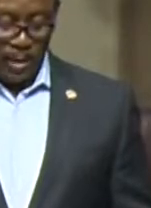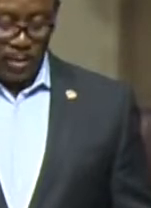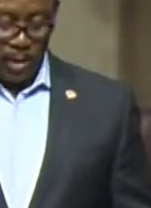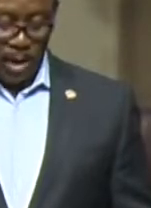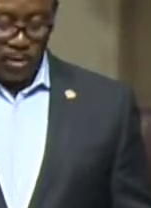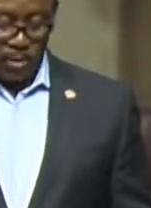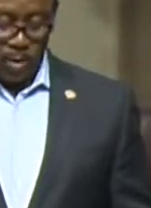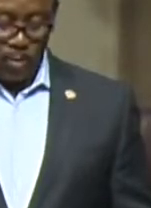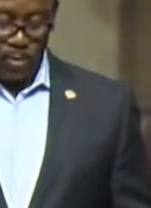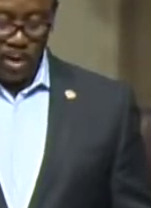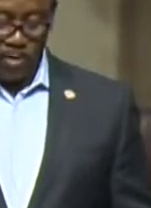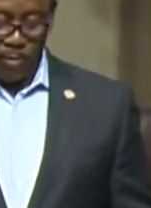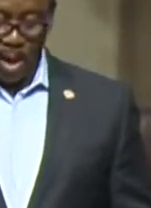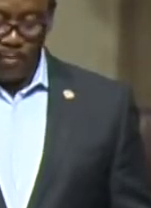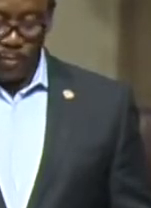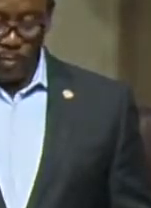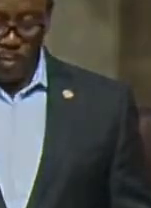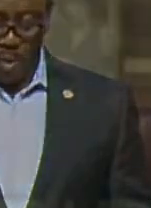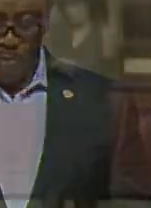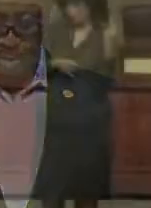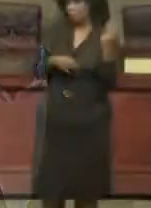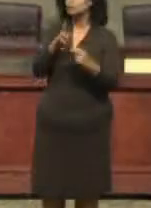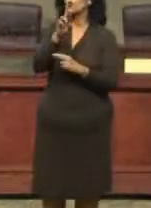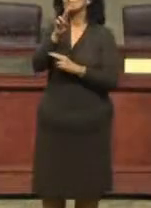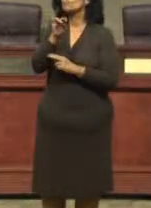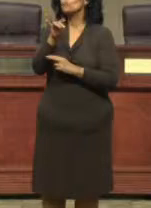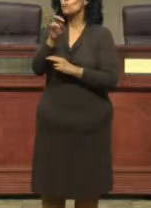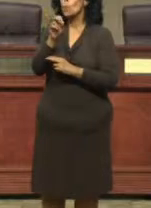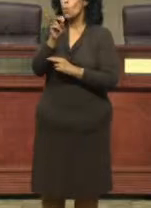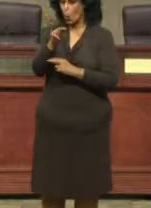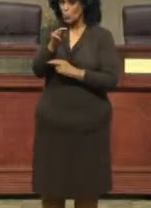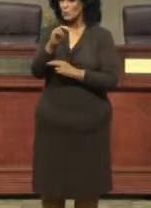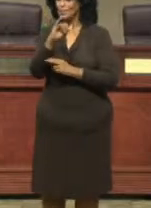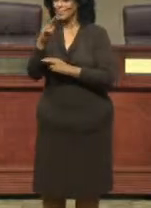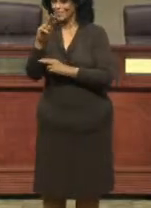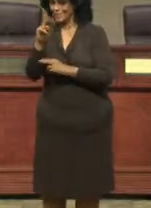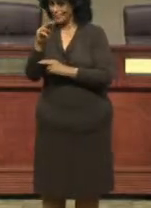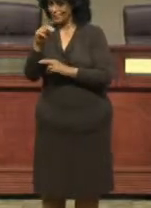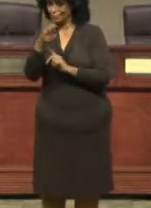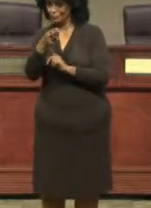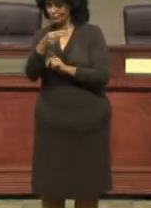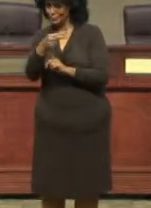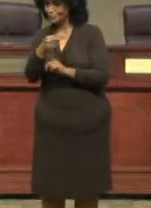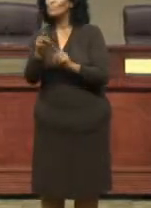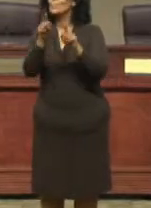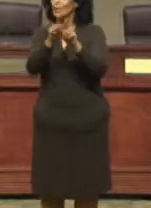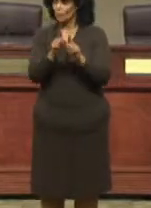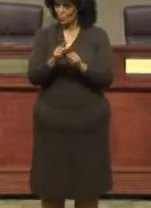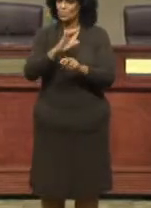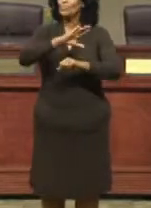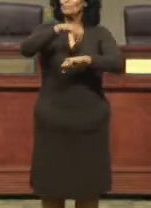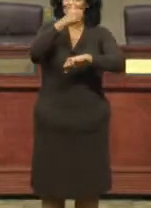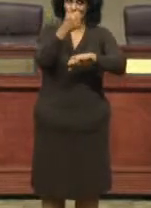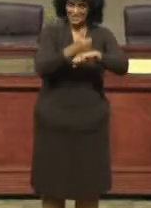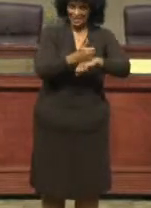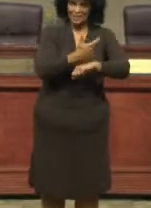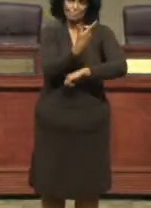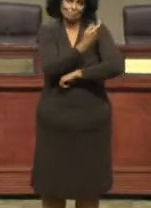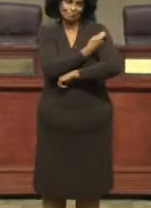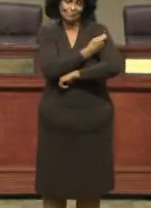Inn International hosted a drive-through COVID-19 vaccination event for all Rosen